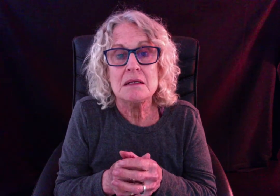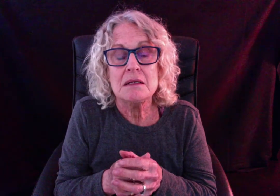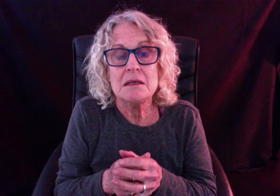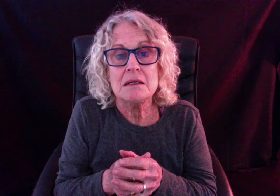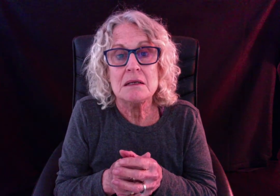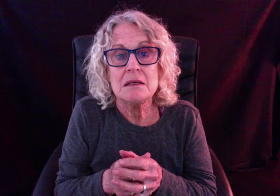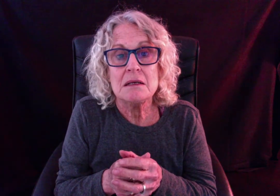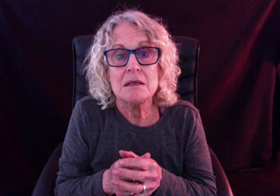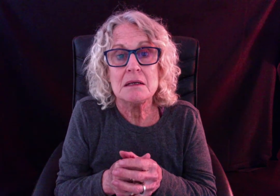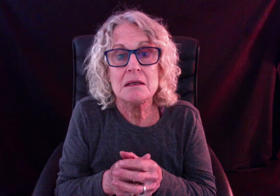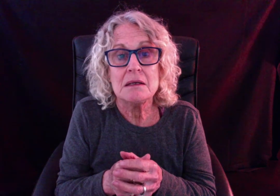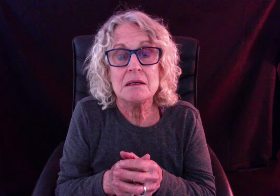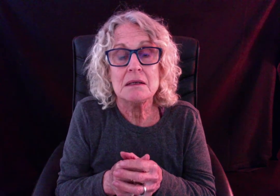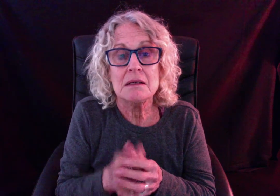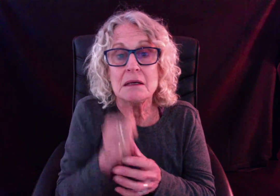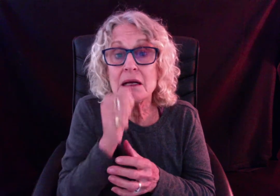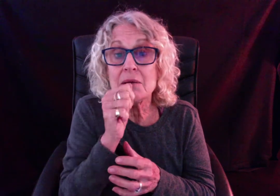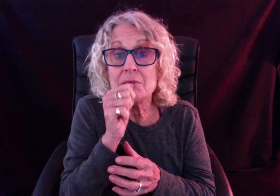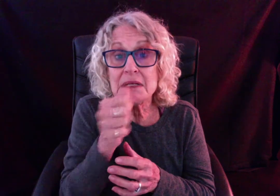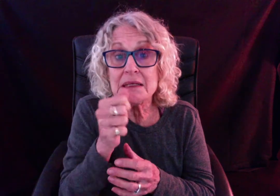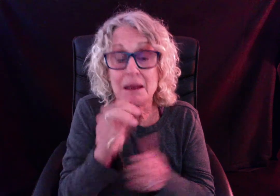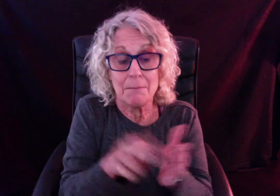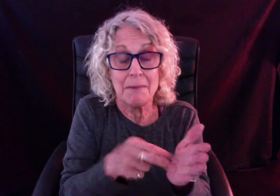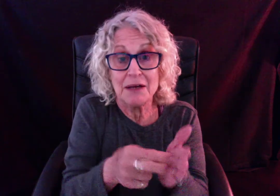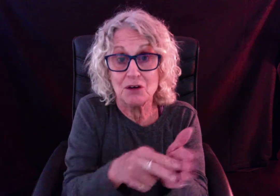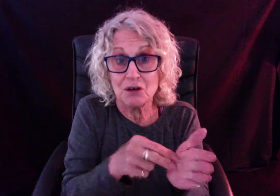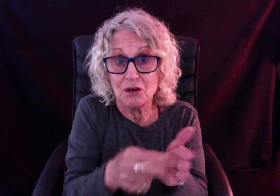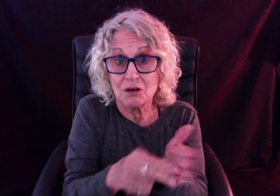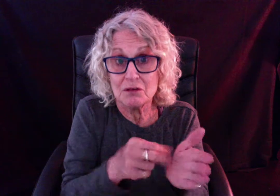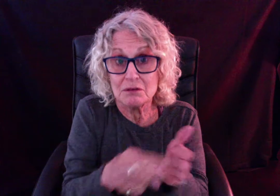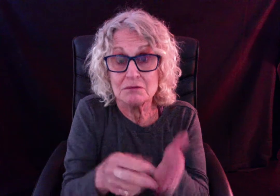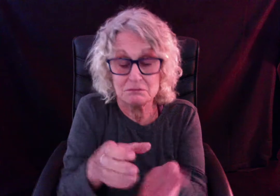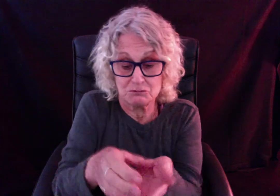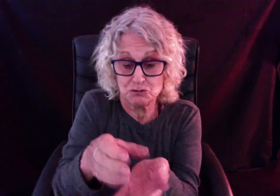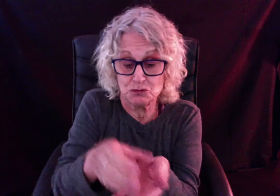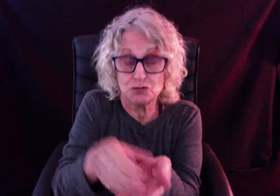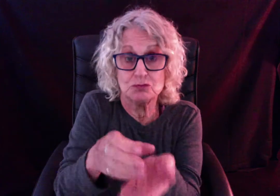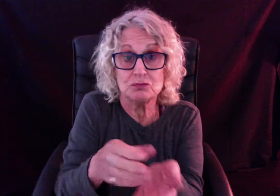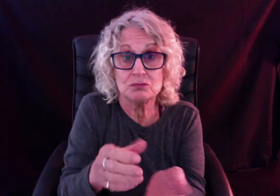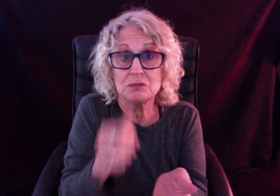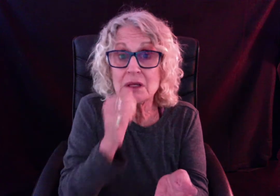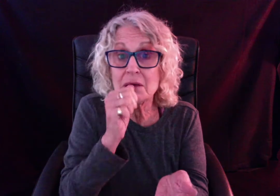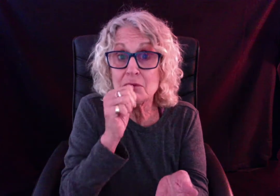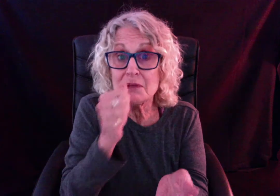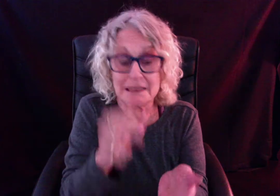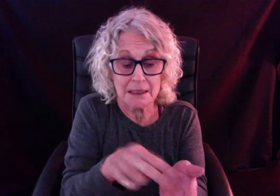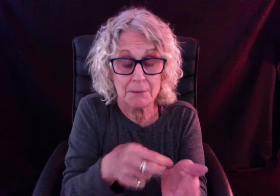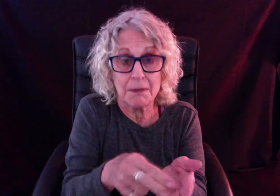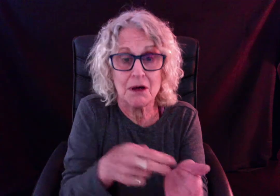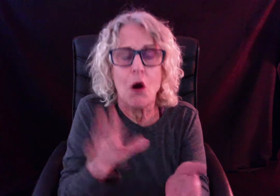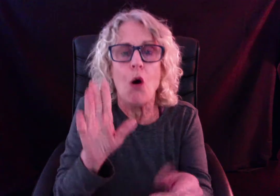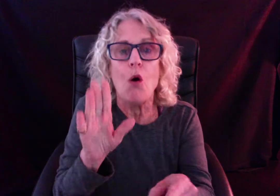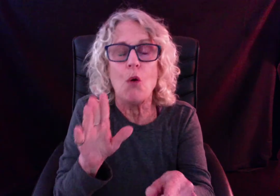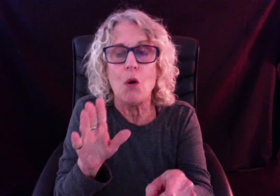of peanut butter. Okay, a little jar of peanut butter. And let's see, there are two